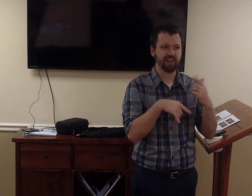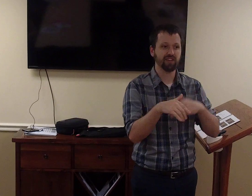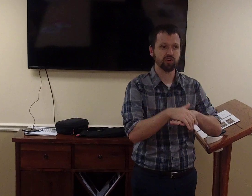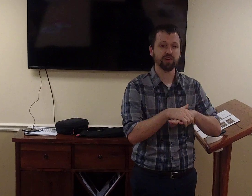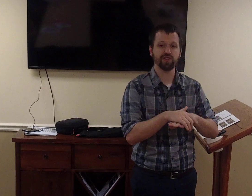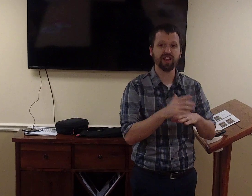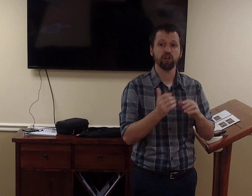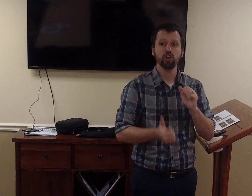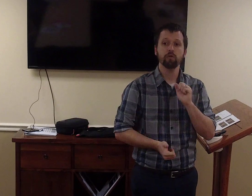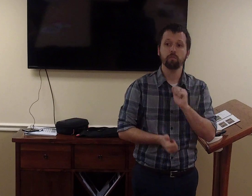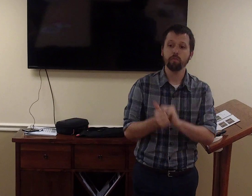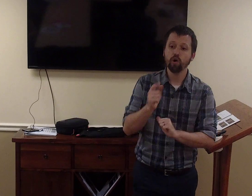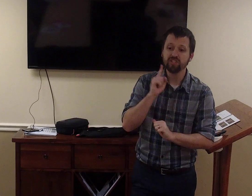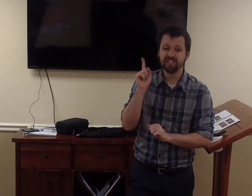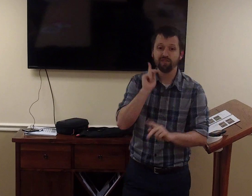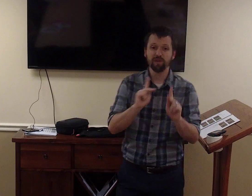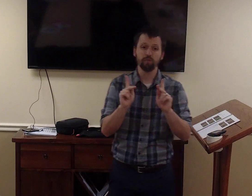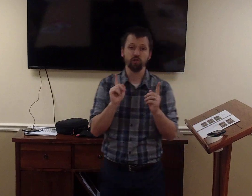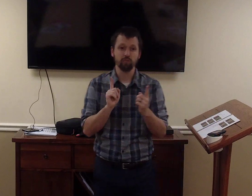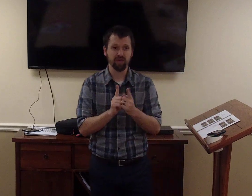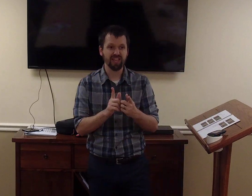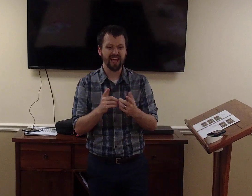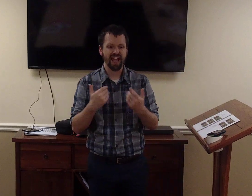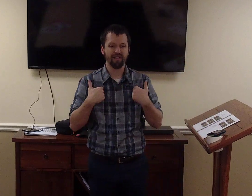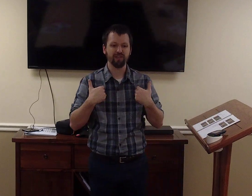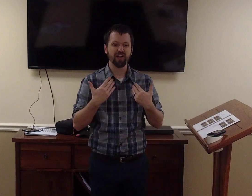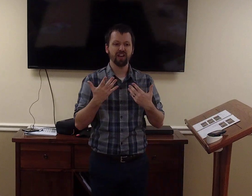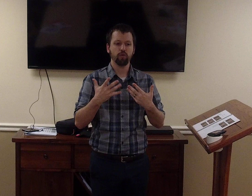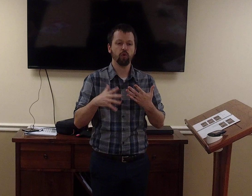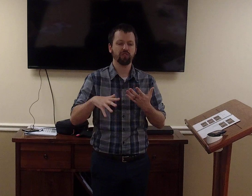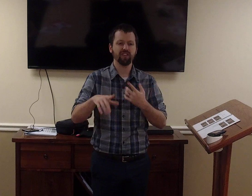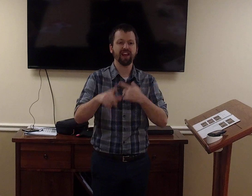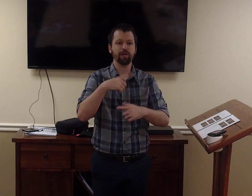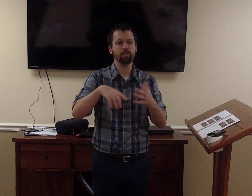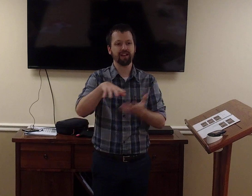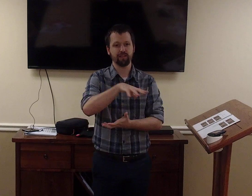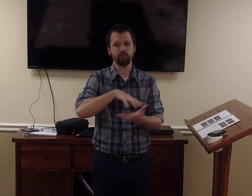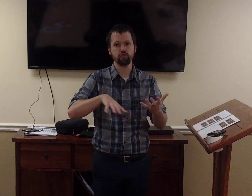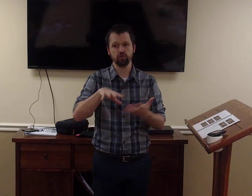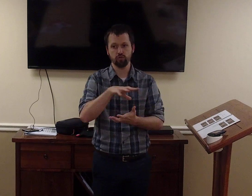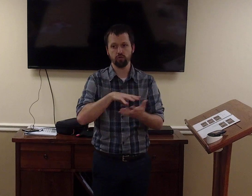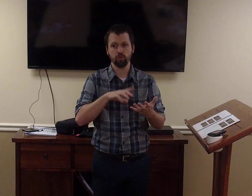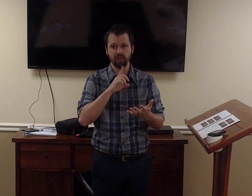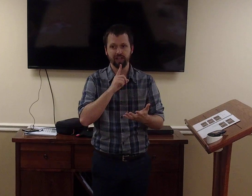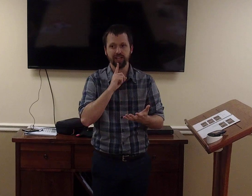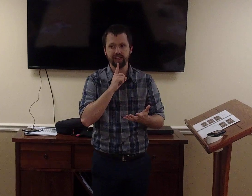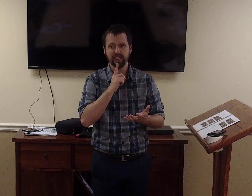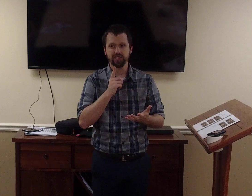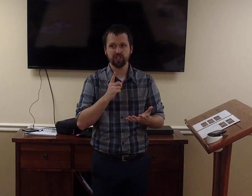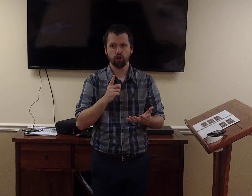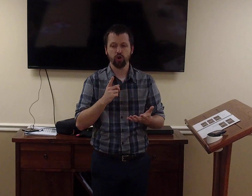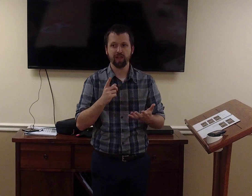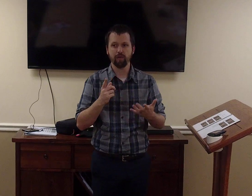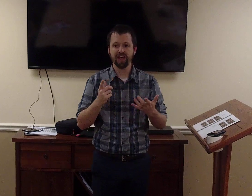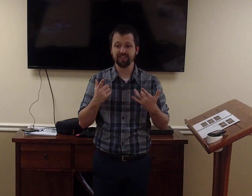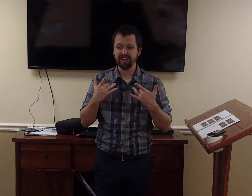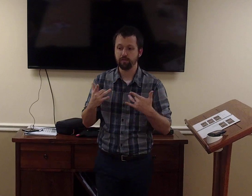English. In fact, most deaf people you meet will sign a mix of the two, really. So, or they might tend to be